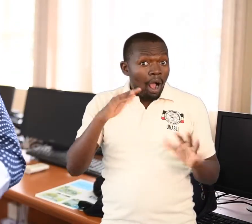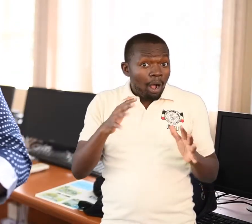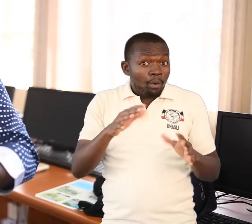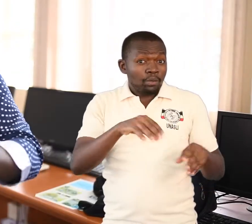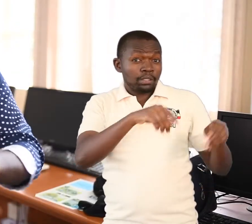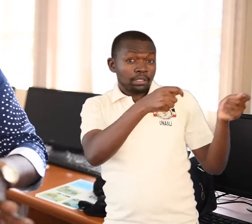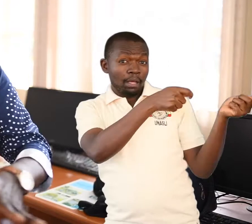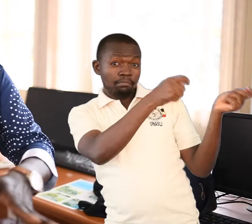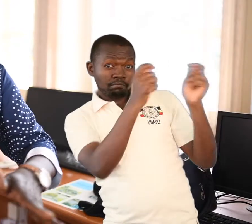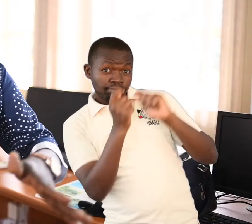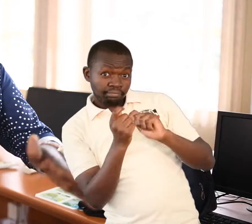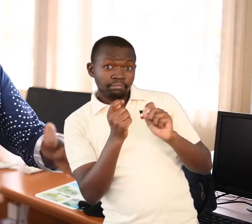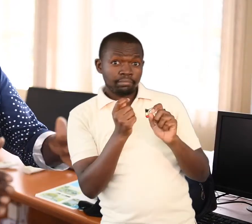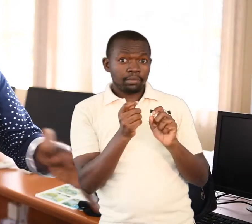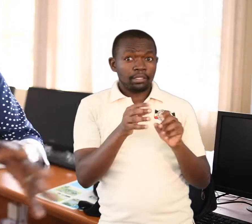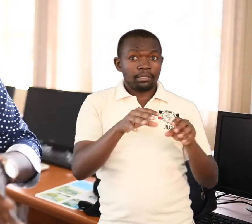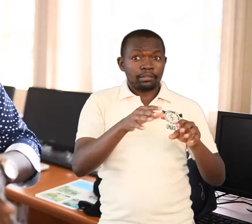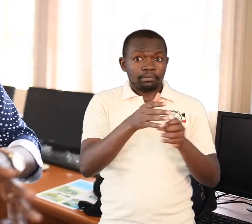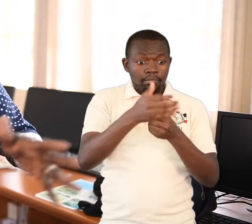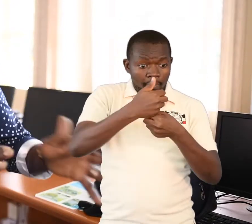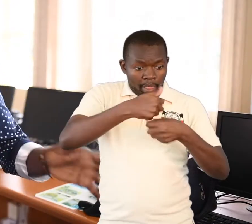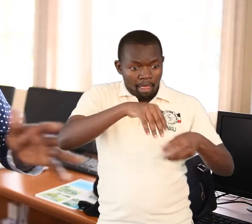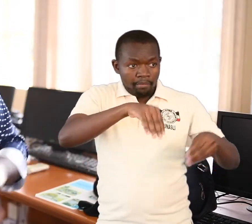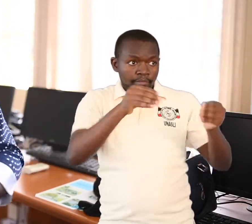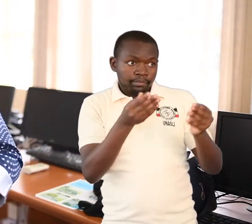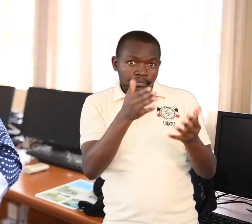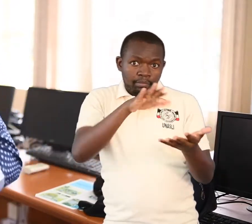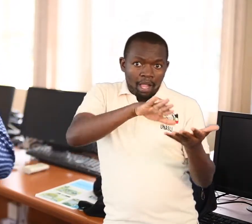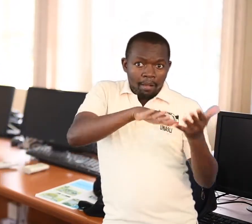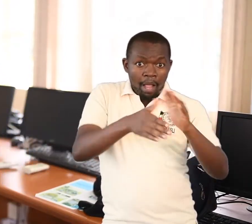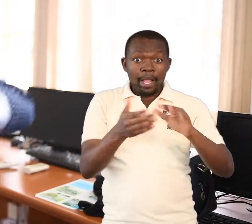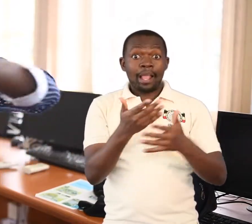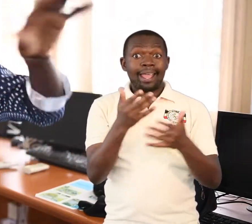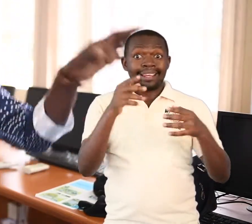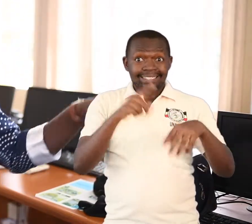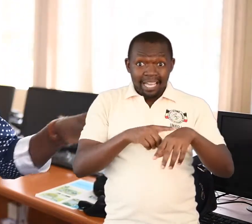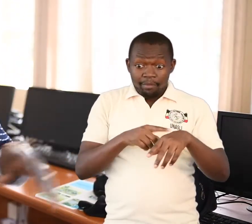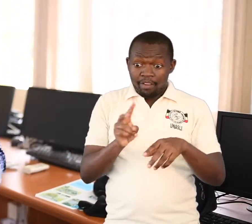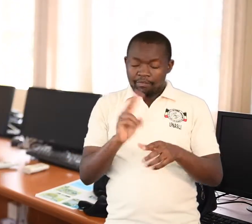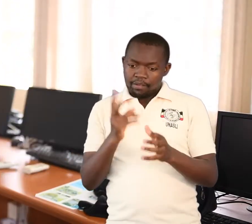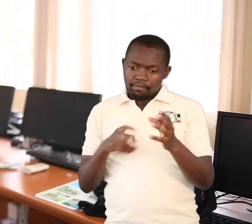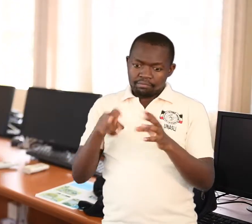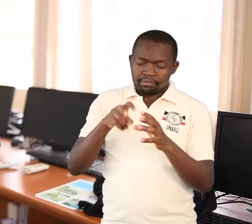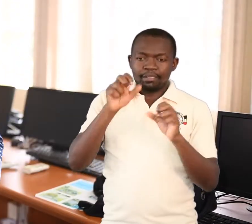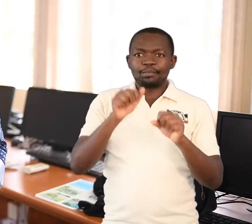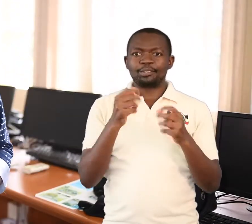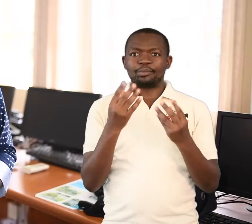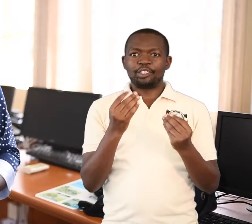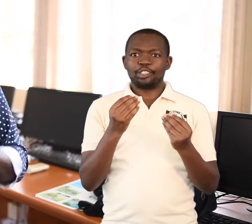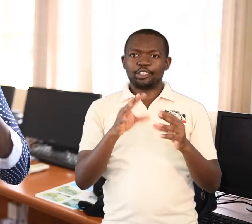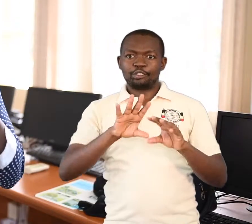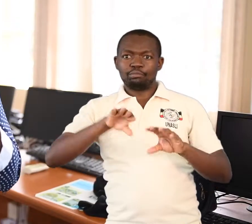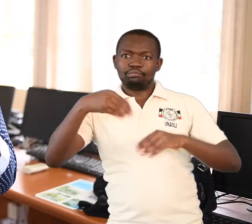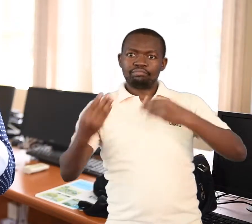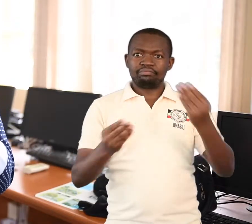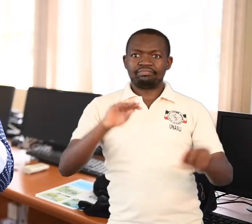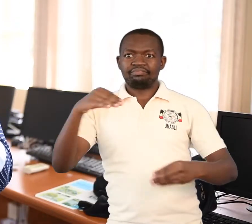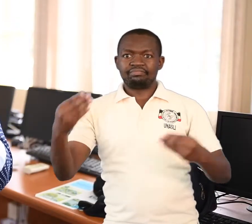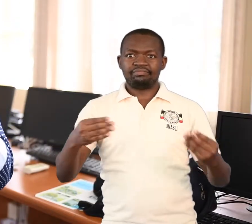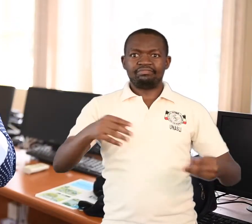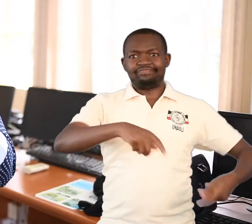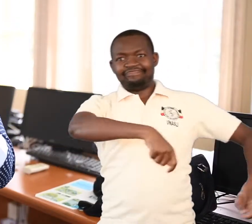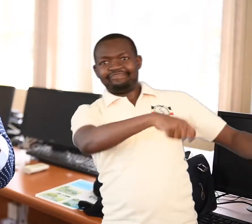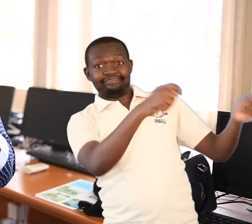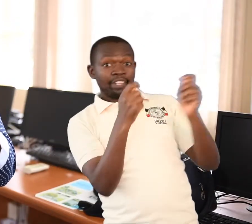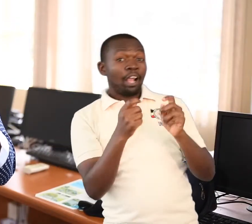is made, it means that anytime jumps to bed will easily unfold the blanket. Hope